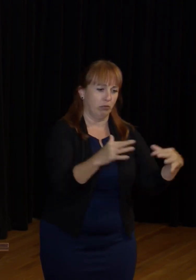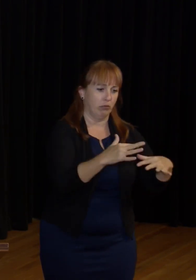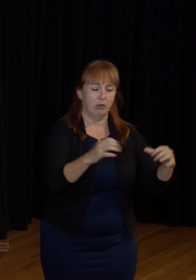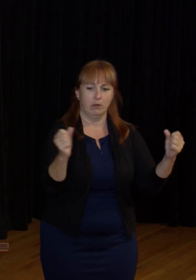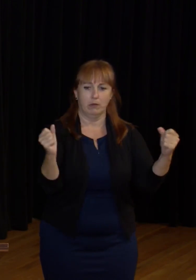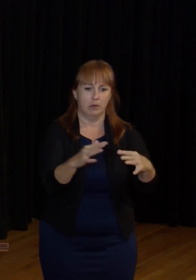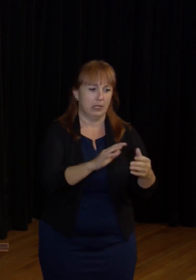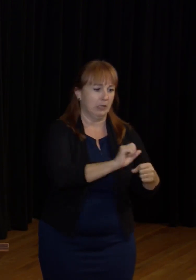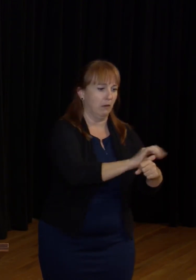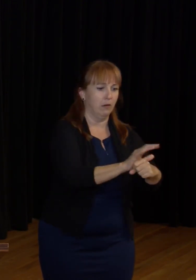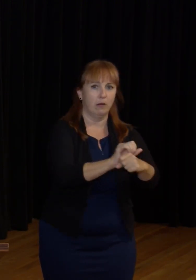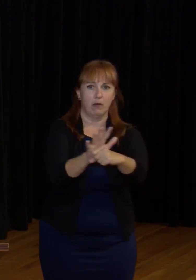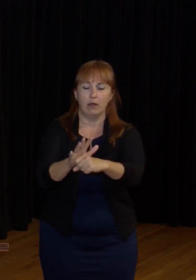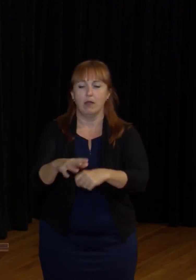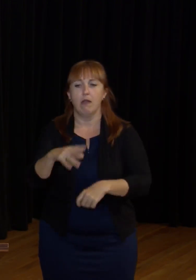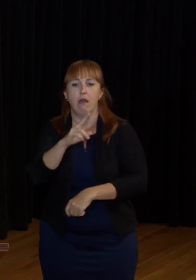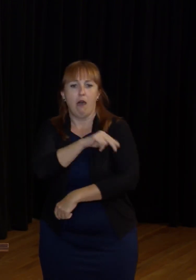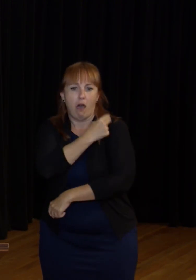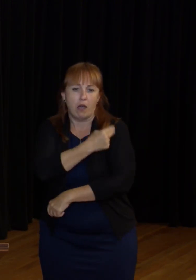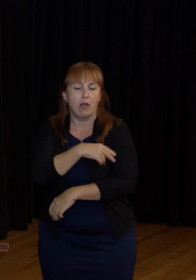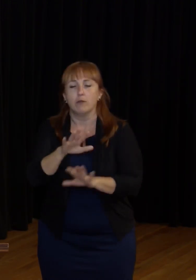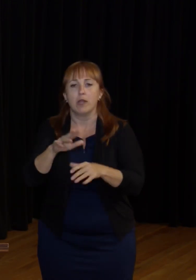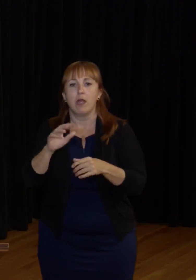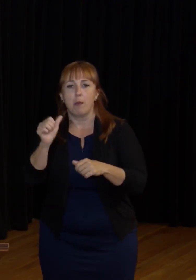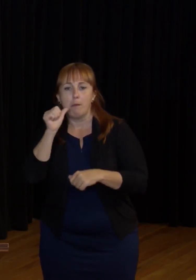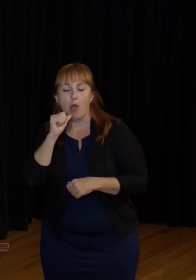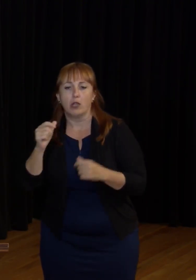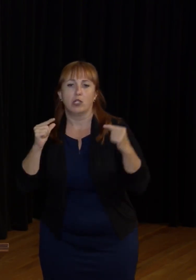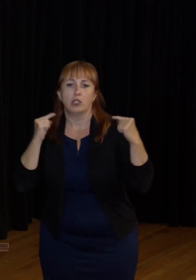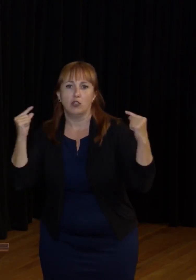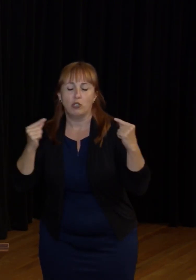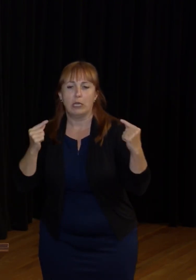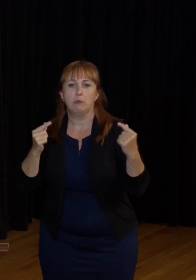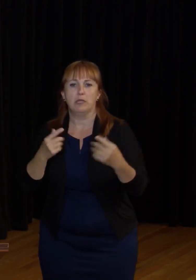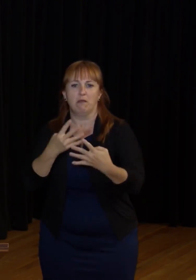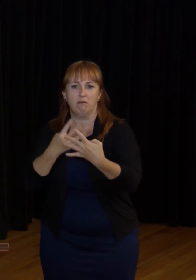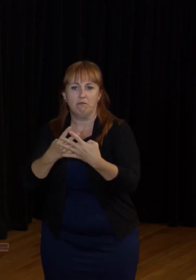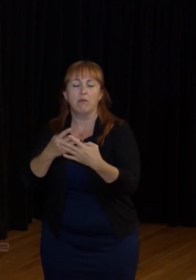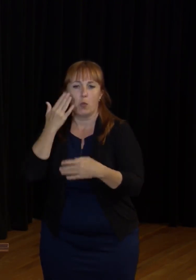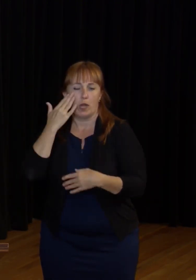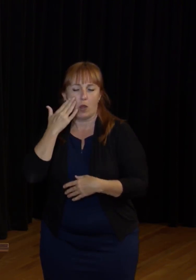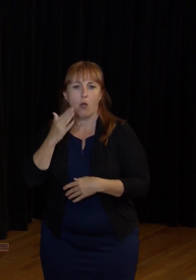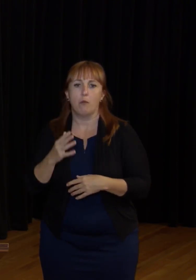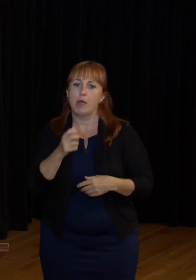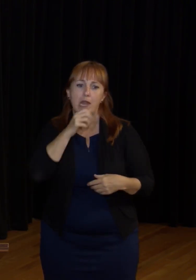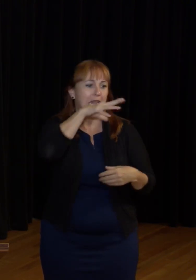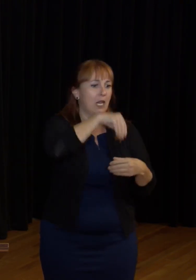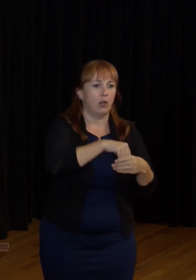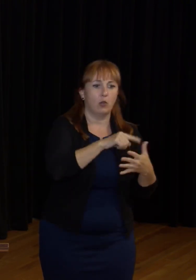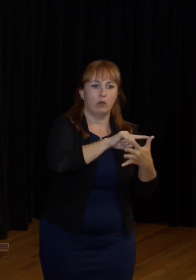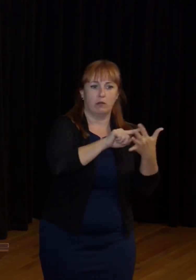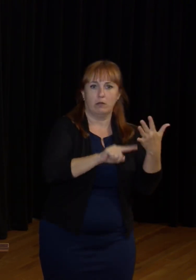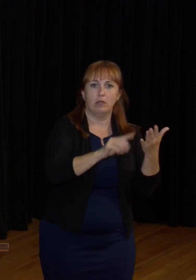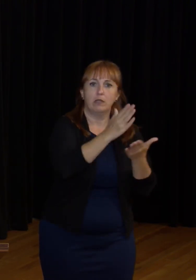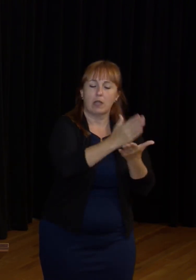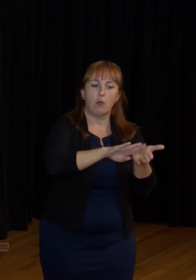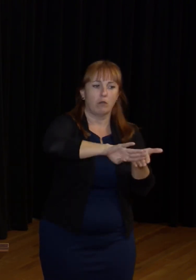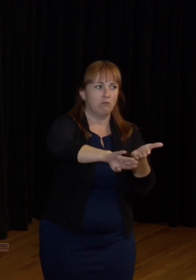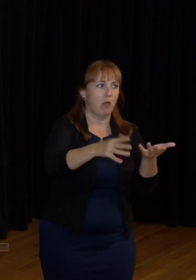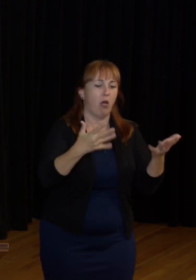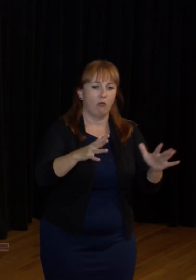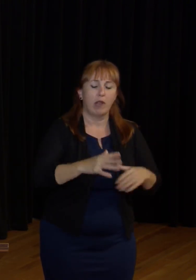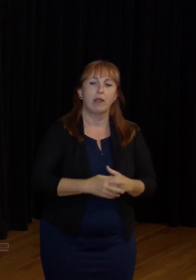correctional facilities and restaurants, bars, and gyms, and that's got off pretty well at making people feel safe. But we didn't include a lot of other things. So, you know, we'd